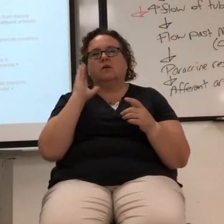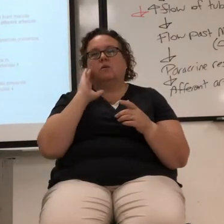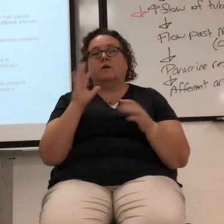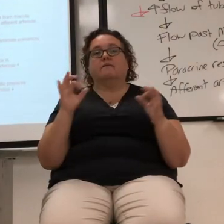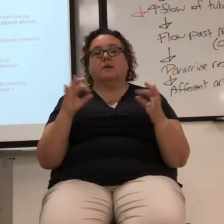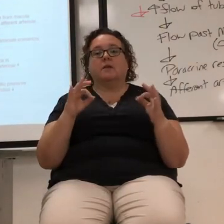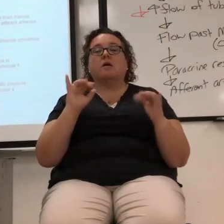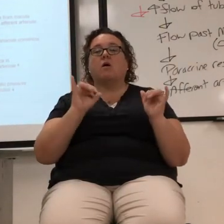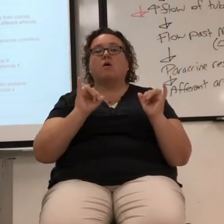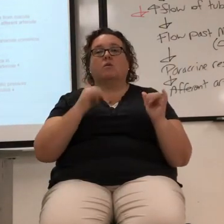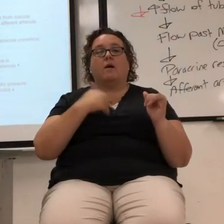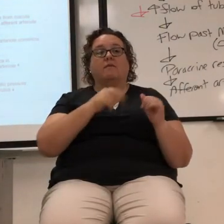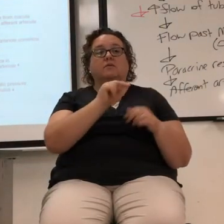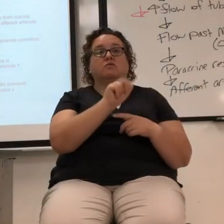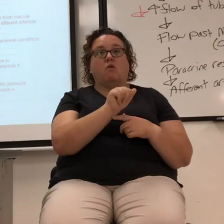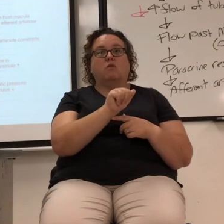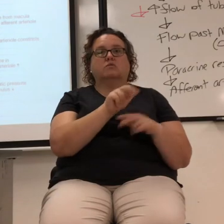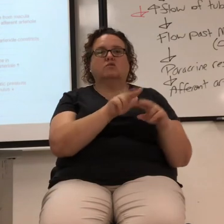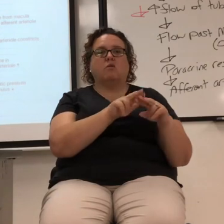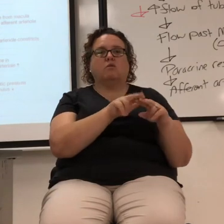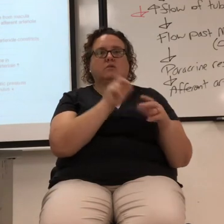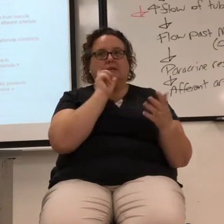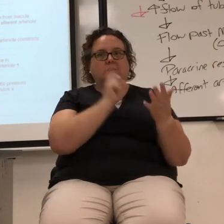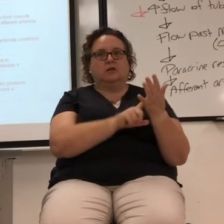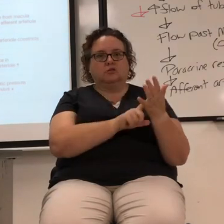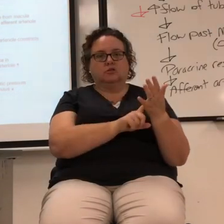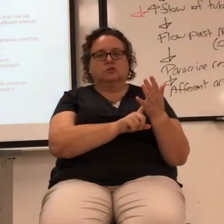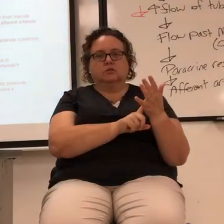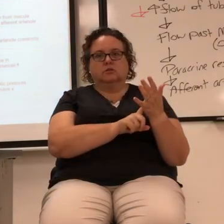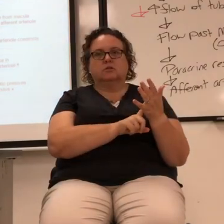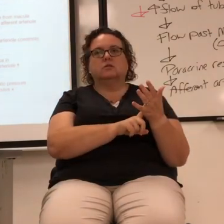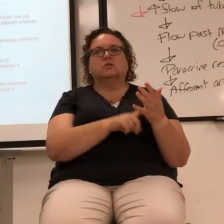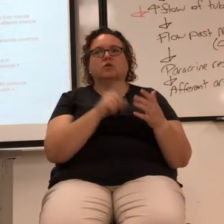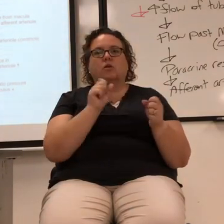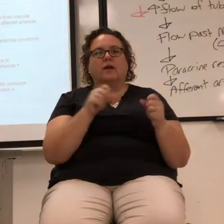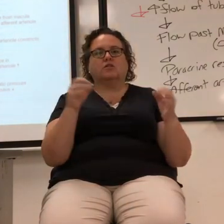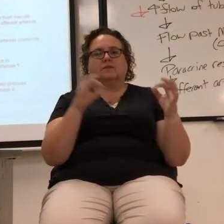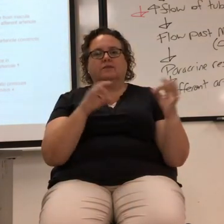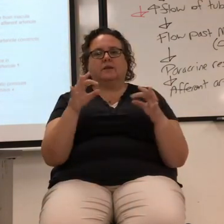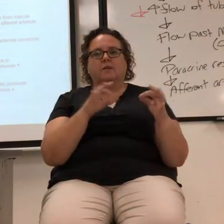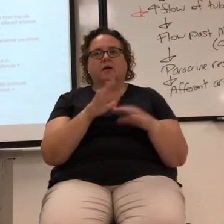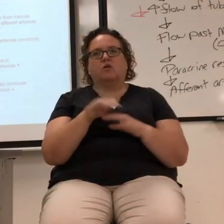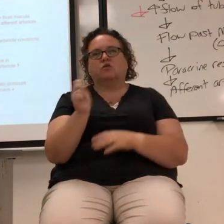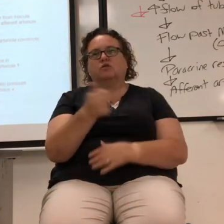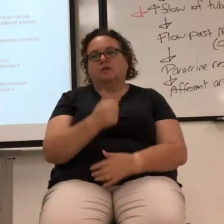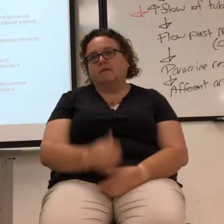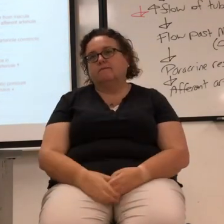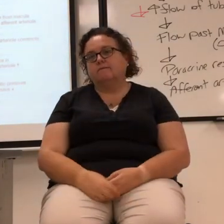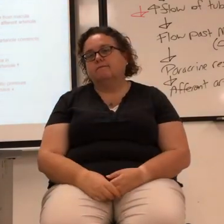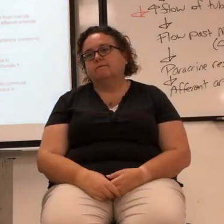you have a salt detector right by the afferent arterial, so you can just feedback on yourself.